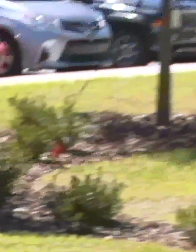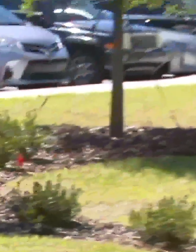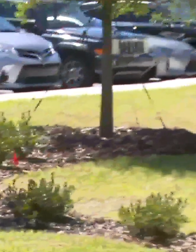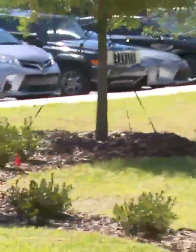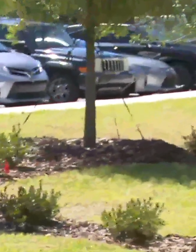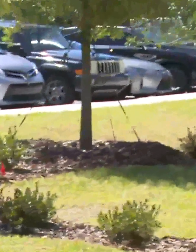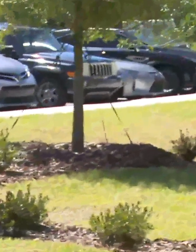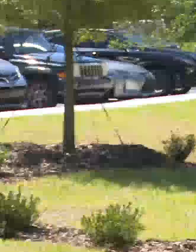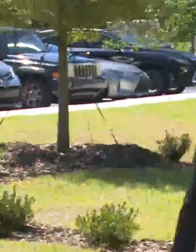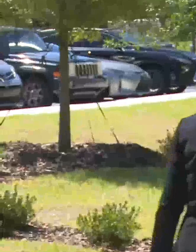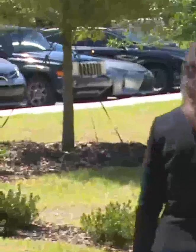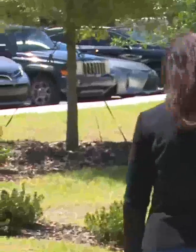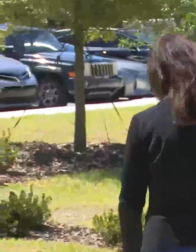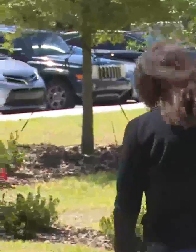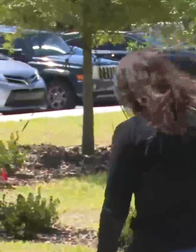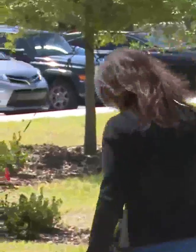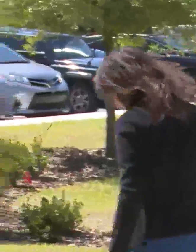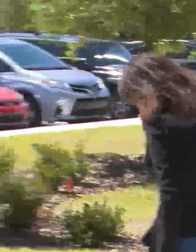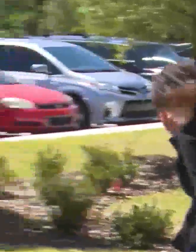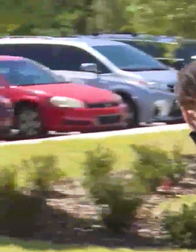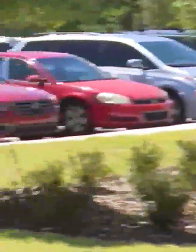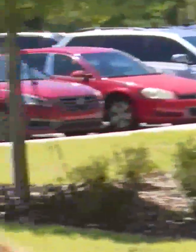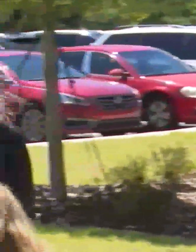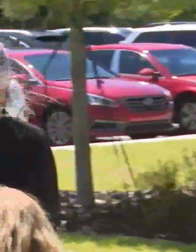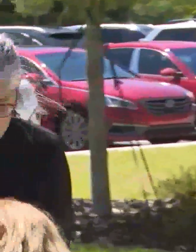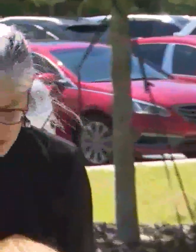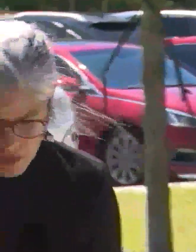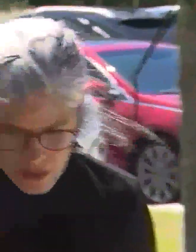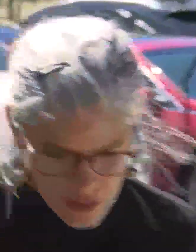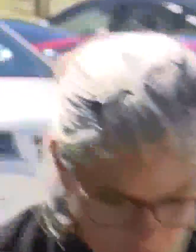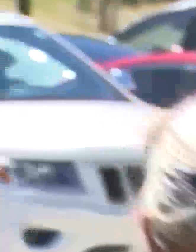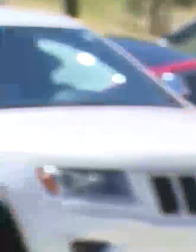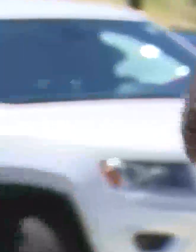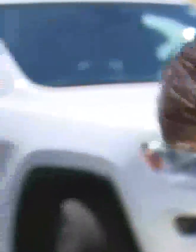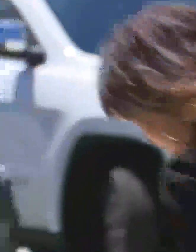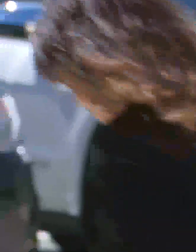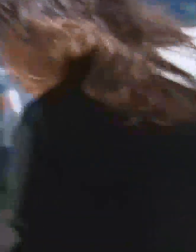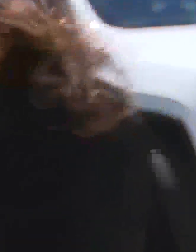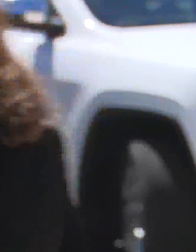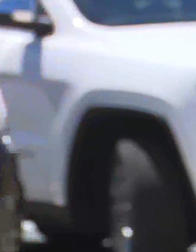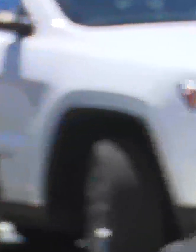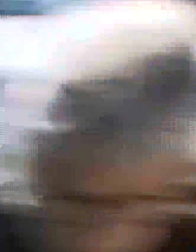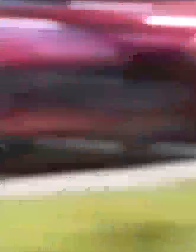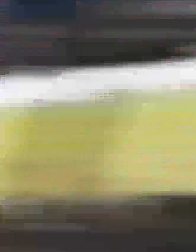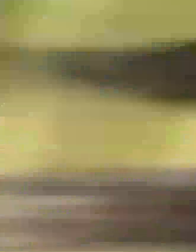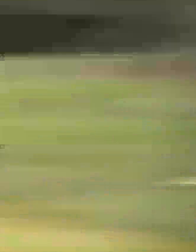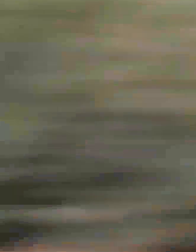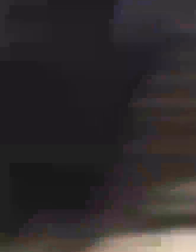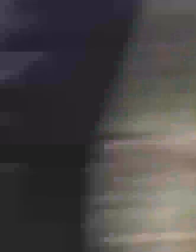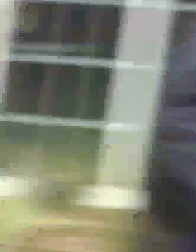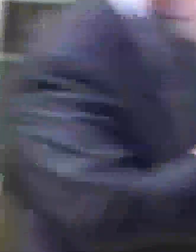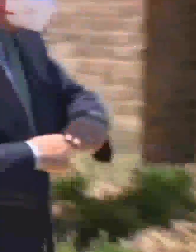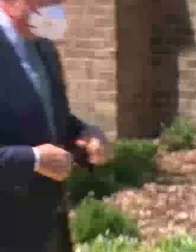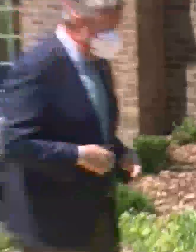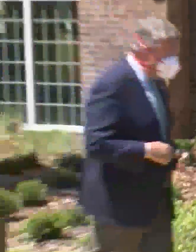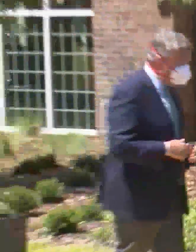my number. how are you? All right, nice to see you. Thank you. Jeff, I'll see you soon, all right? Yes,